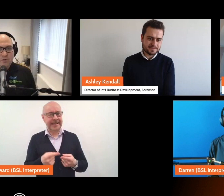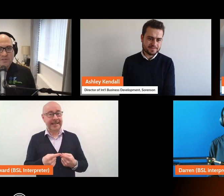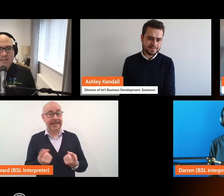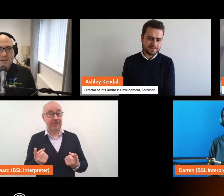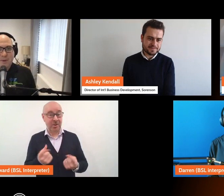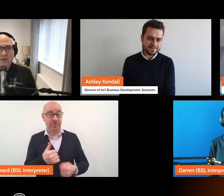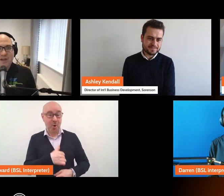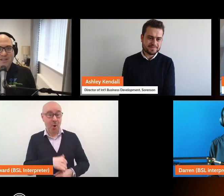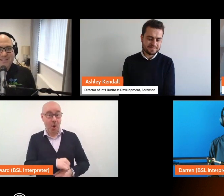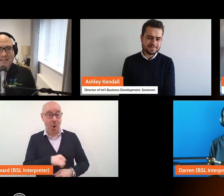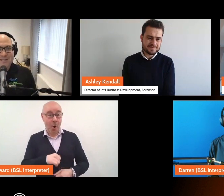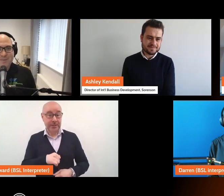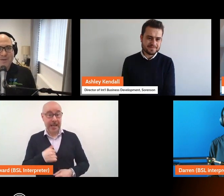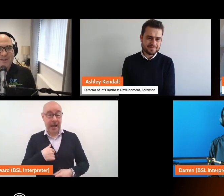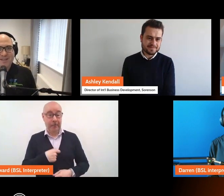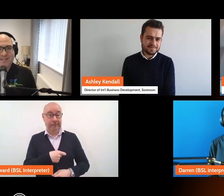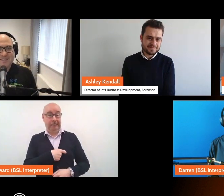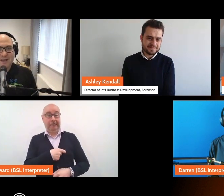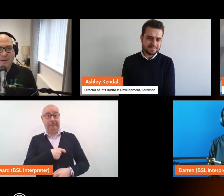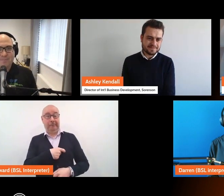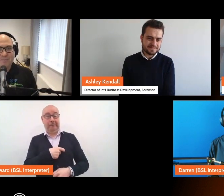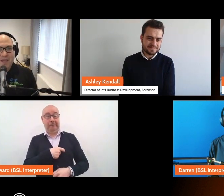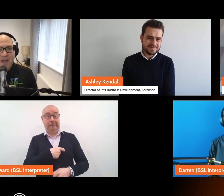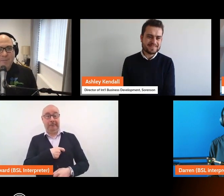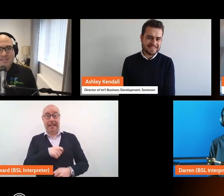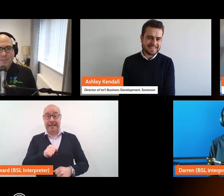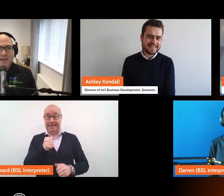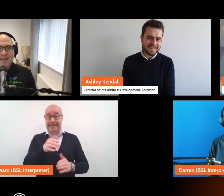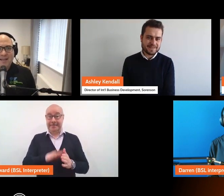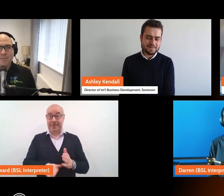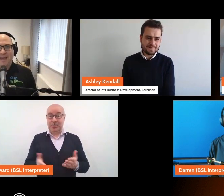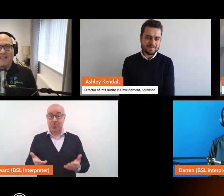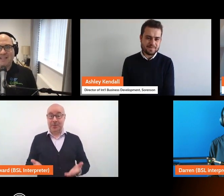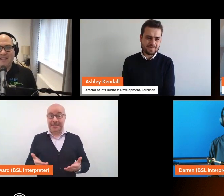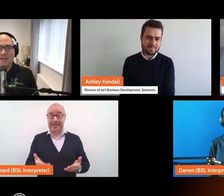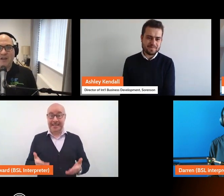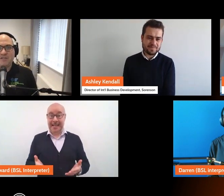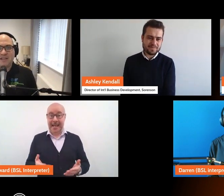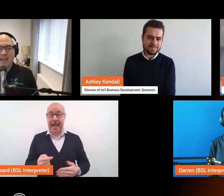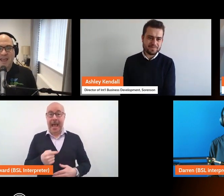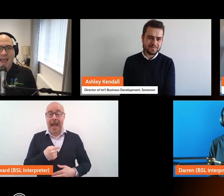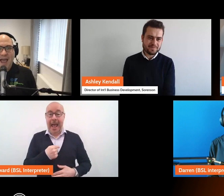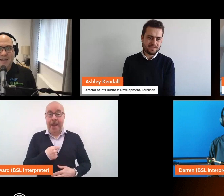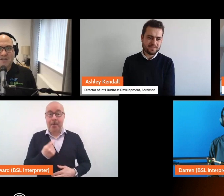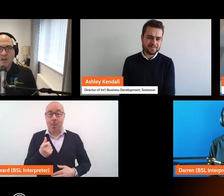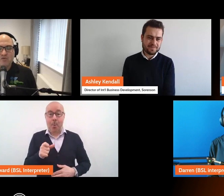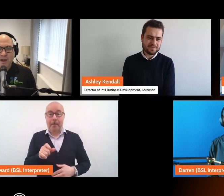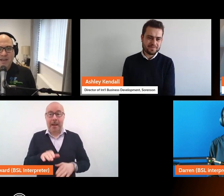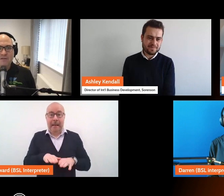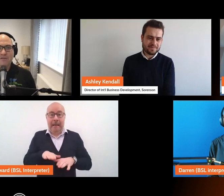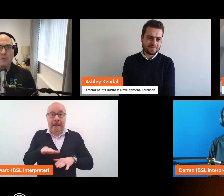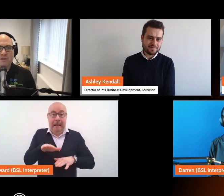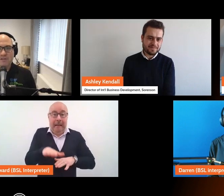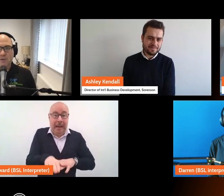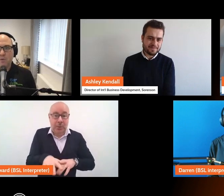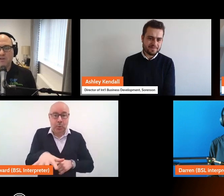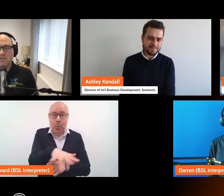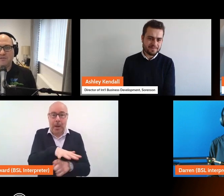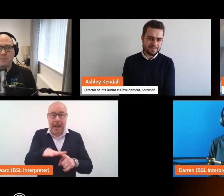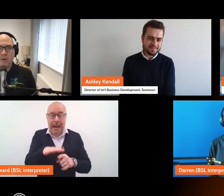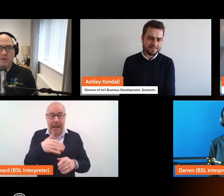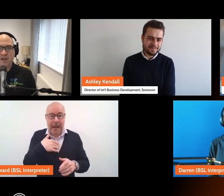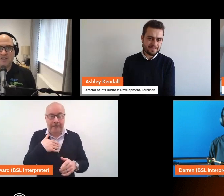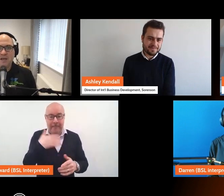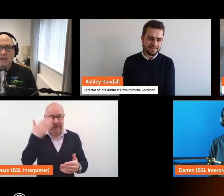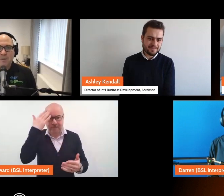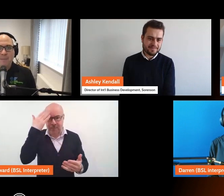a daunting podcast experience. I'm stepping a little bit into the unknown today, and regular viewers and watchers